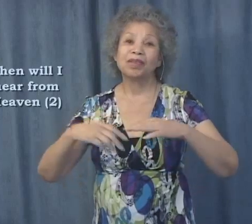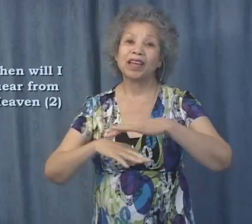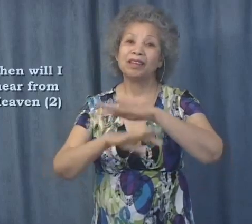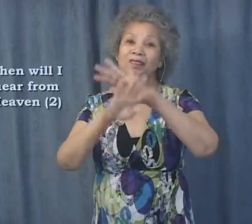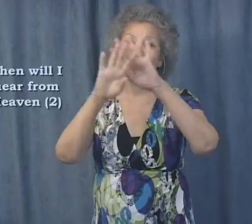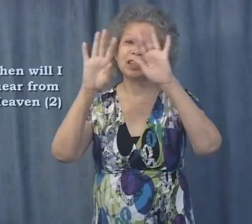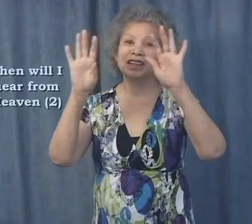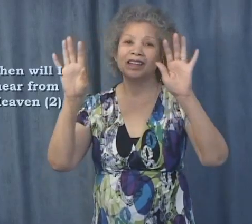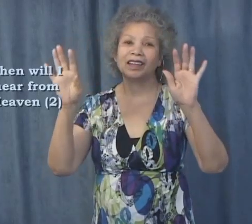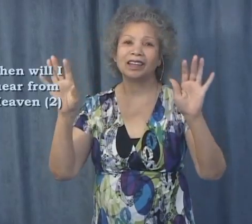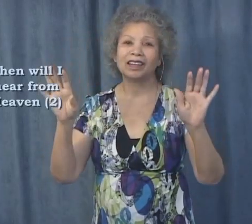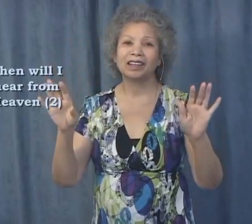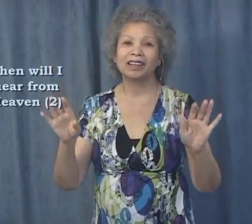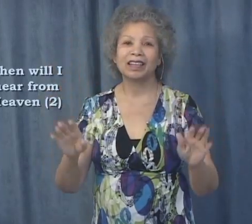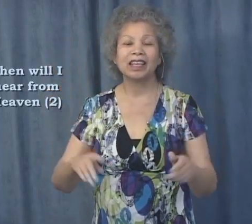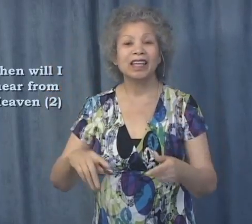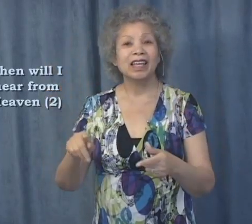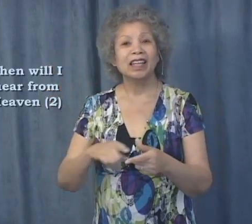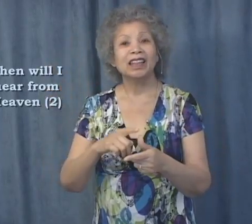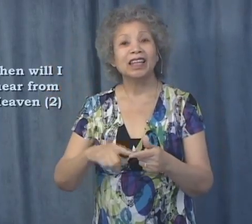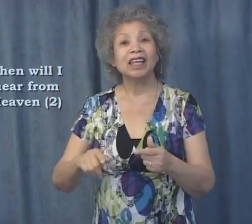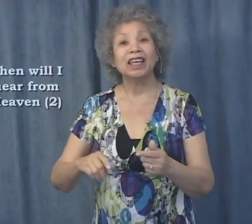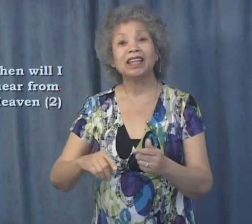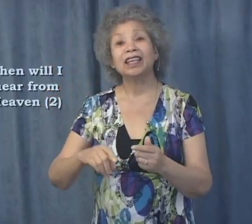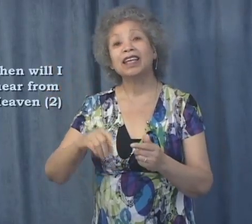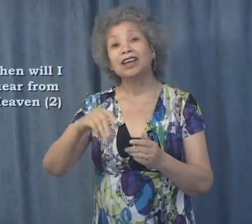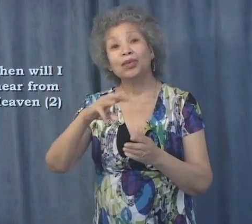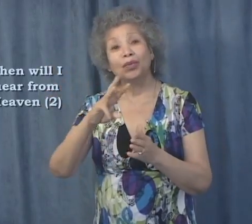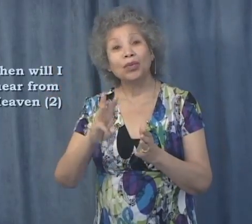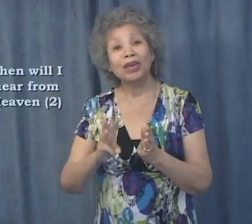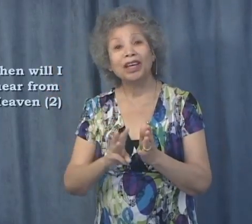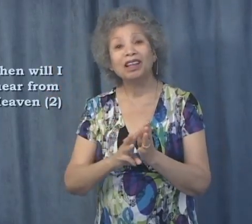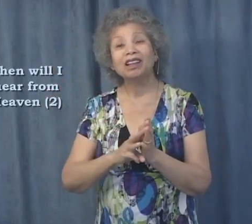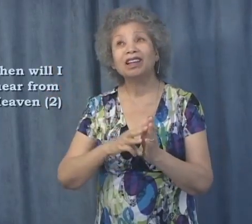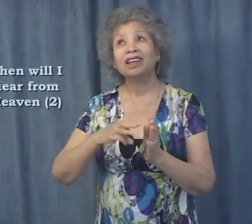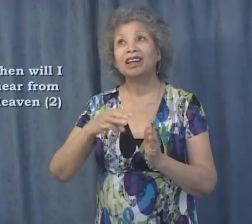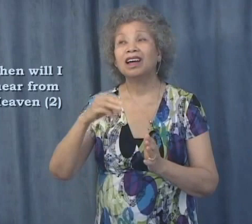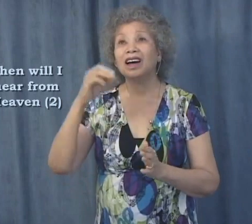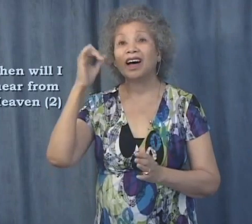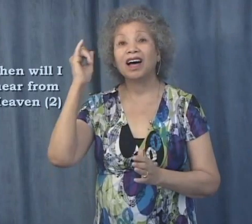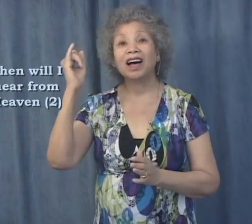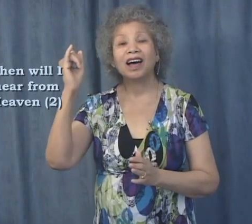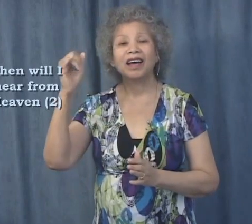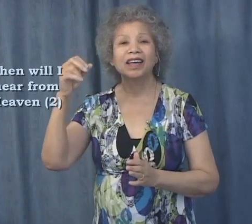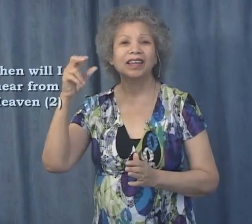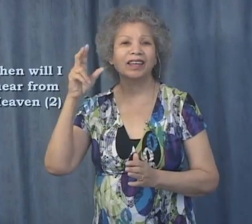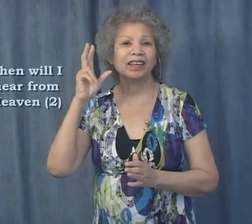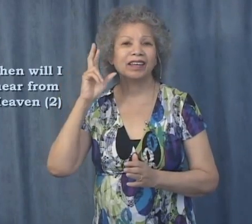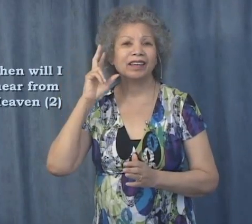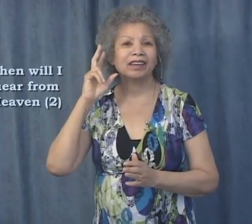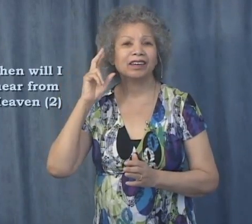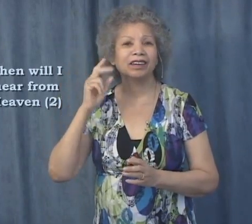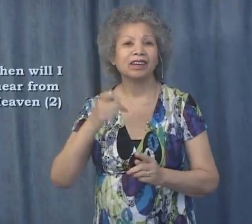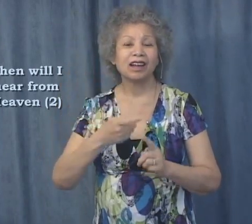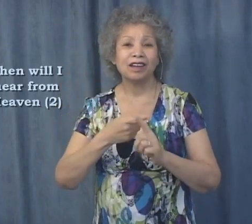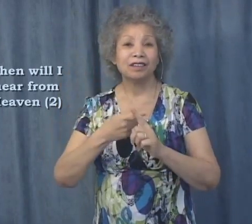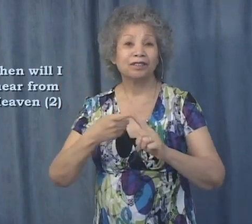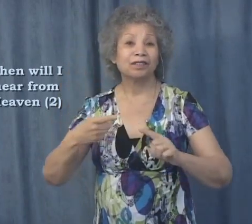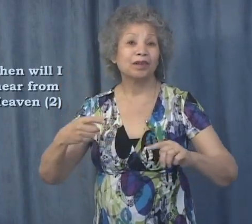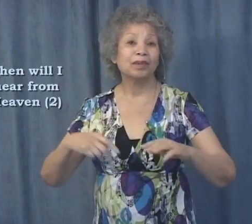heaven, then will I hear from